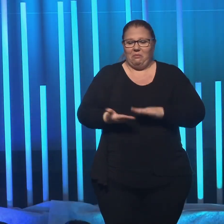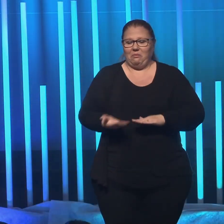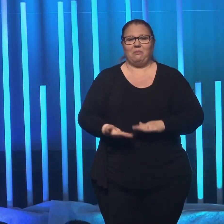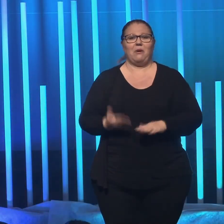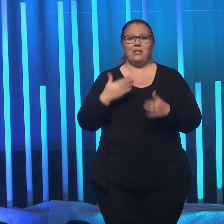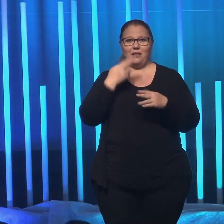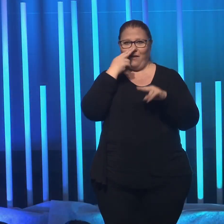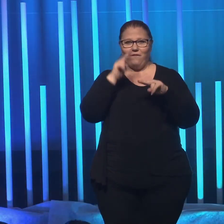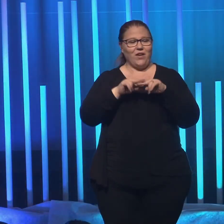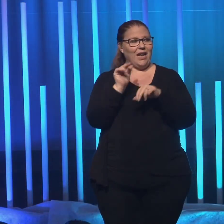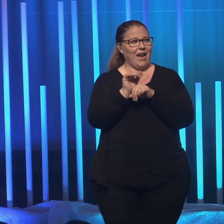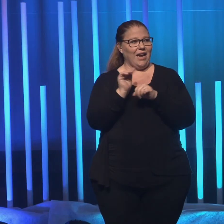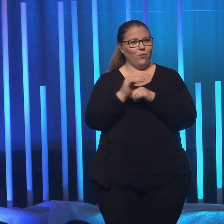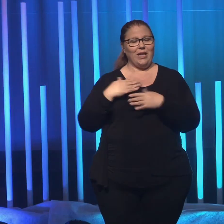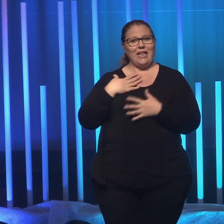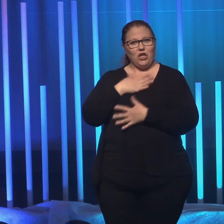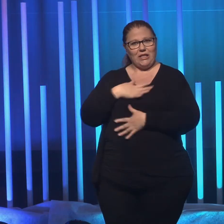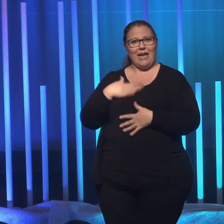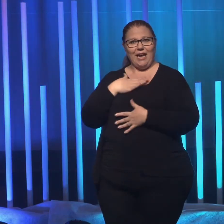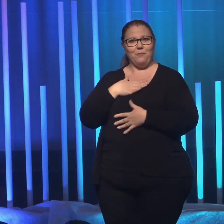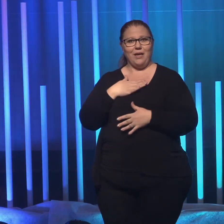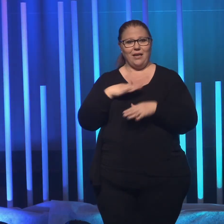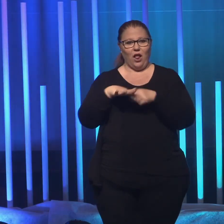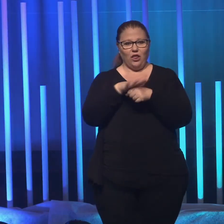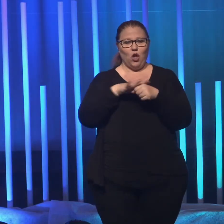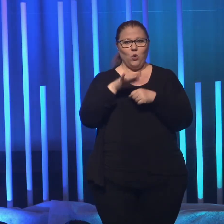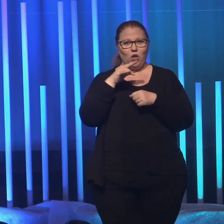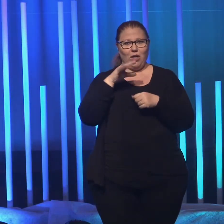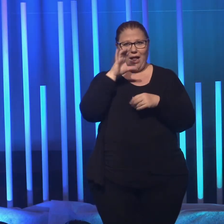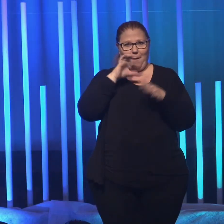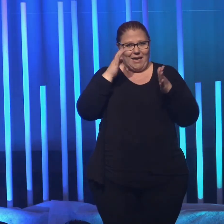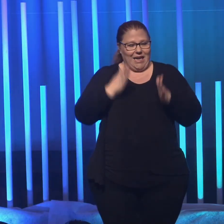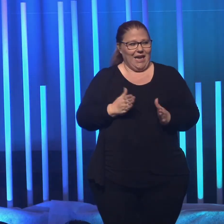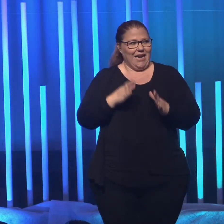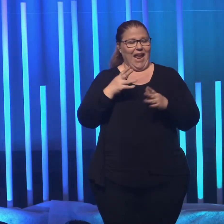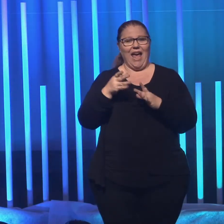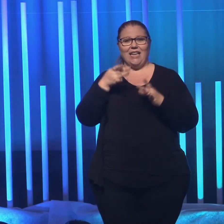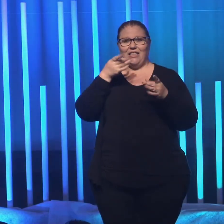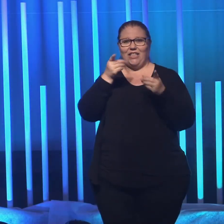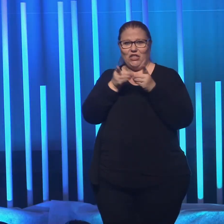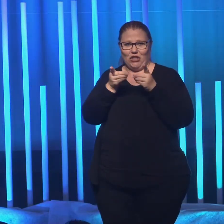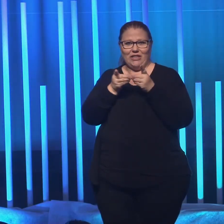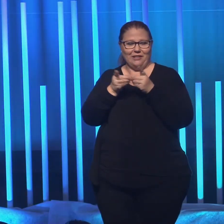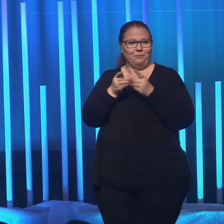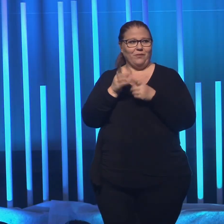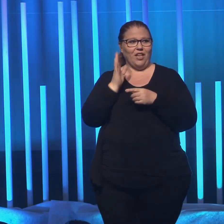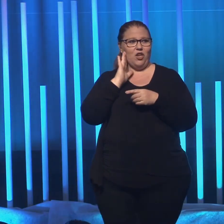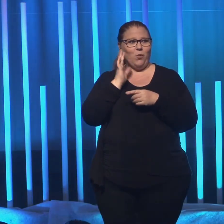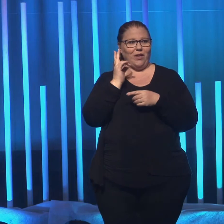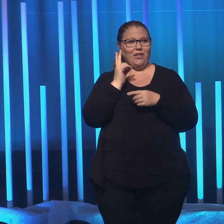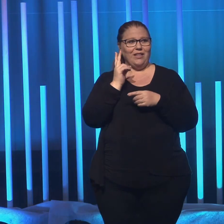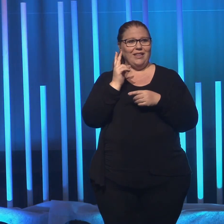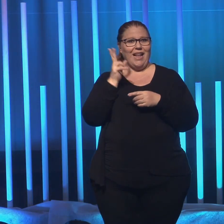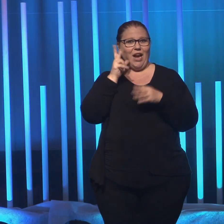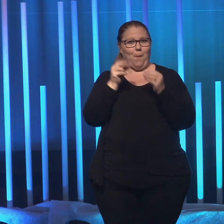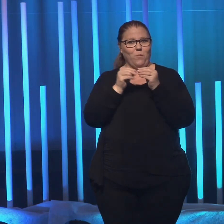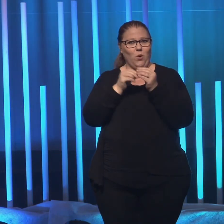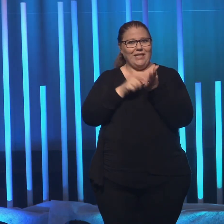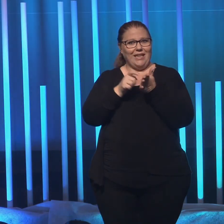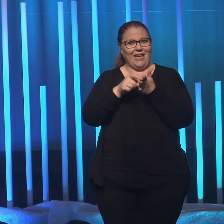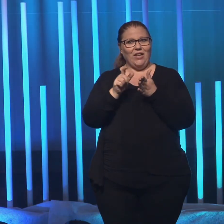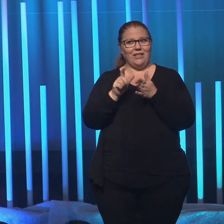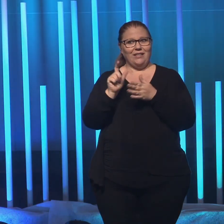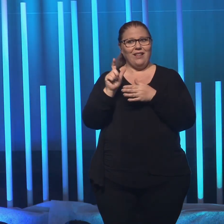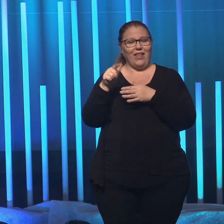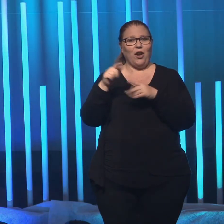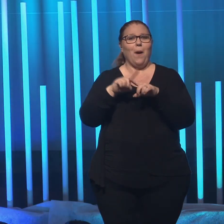with entertainment, a local comedian, and dessert. So you'll be hearing about it in the coming weeks. But if you already know that you're in, you can